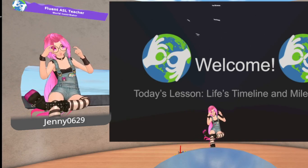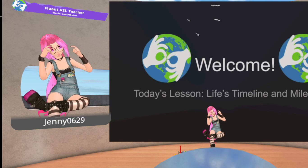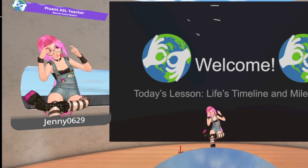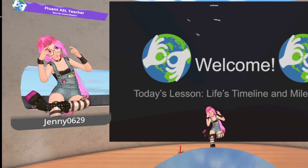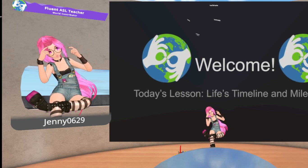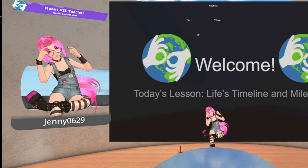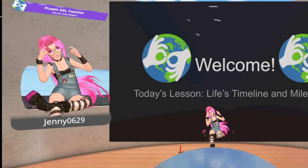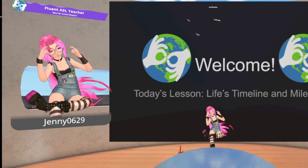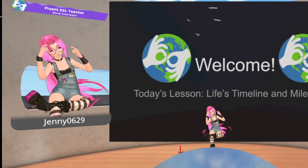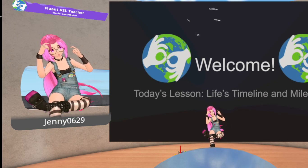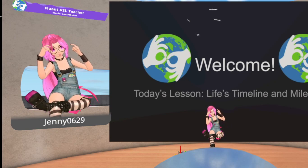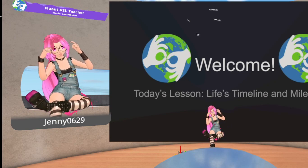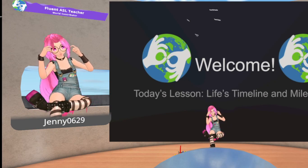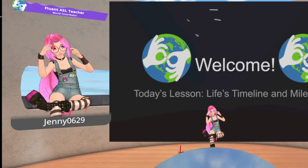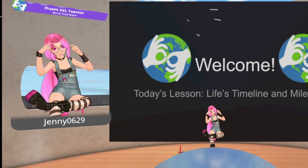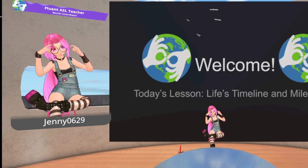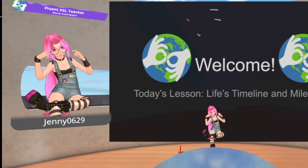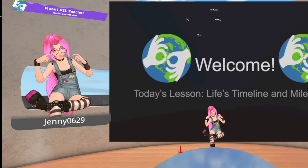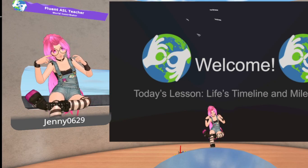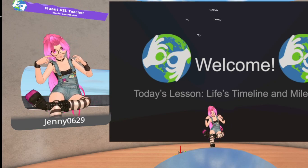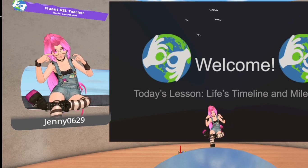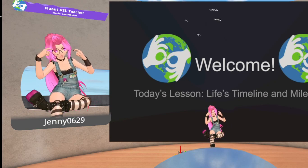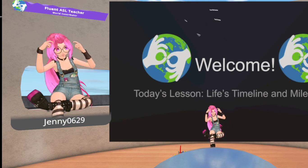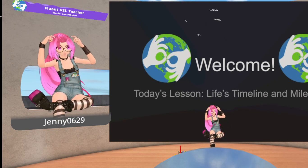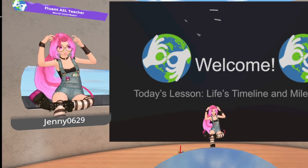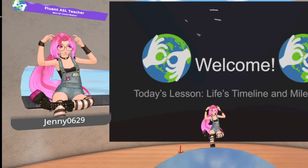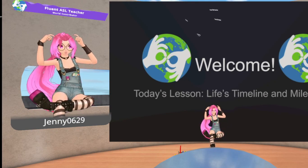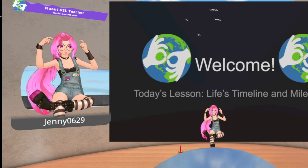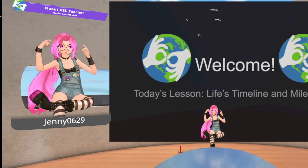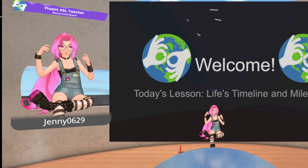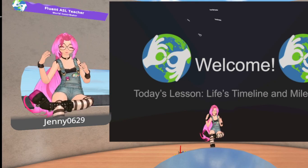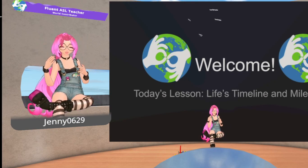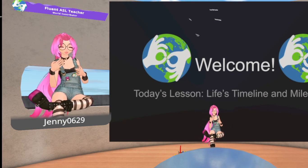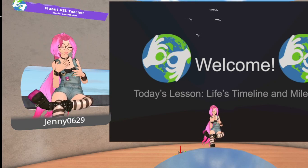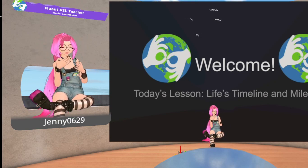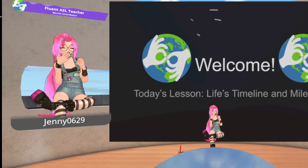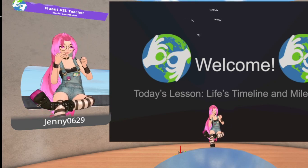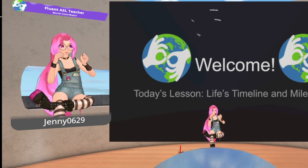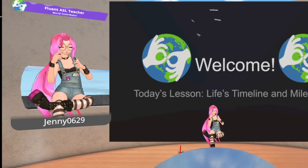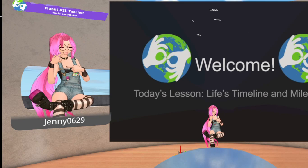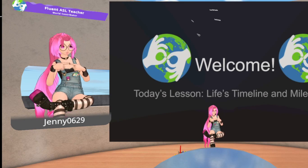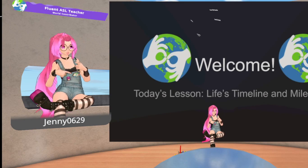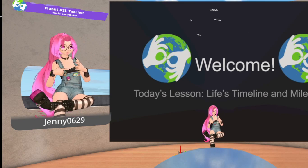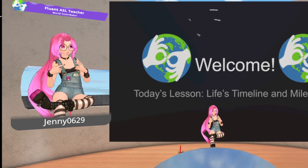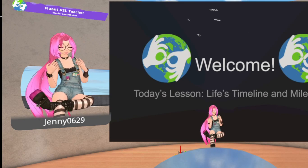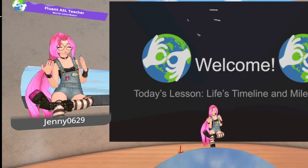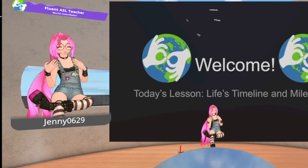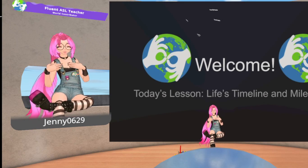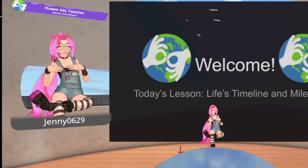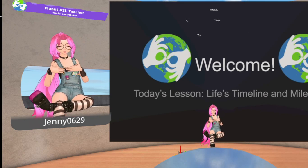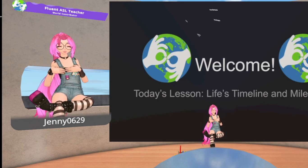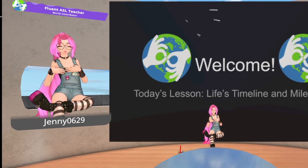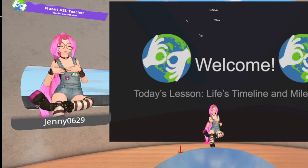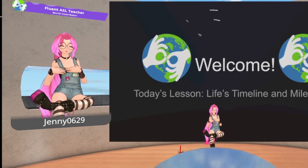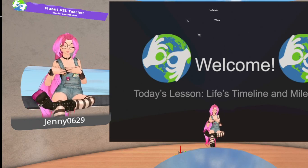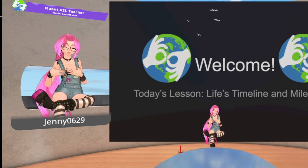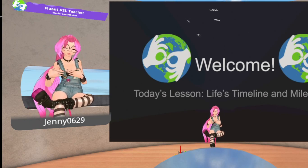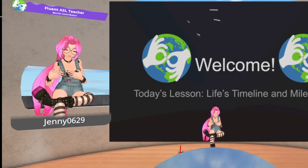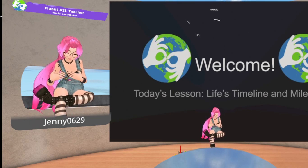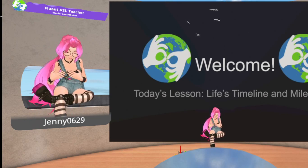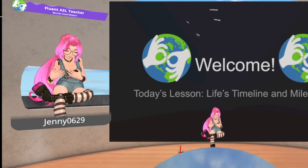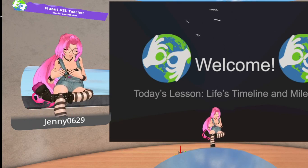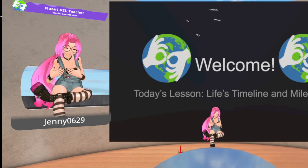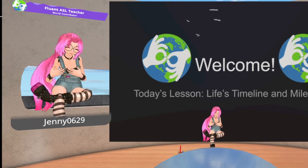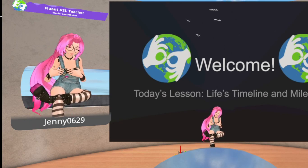you're going to do a questioning face. You're going to furrow your eyebrows down or raise them up. But of course, in VR, we can't do that. So instead, we're going to